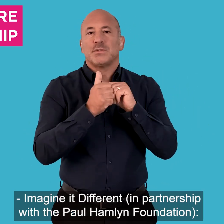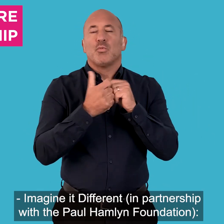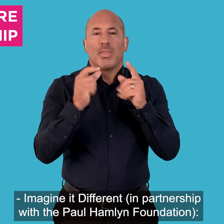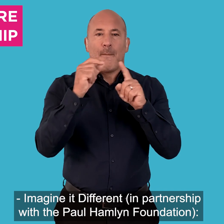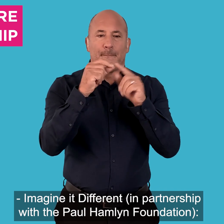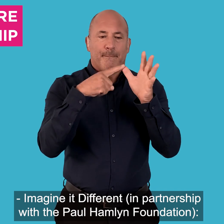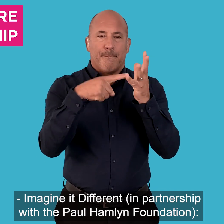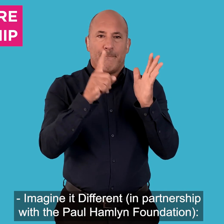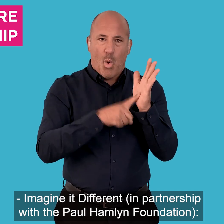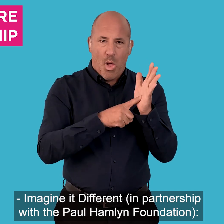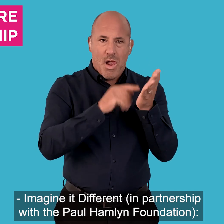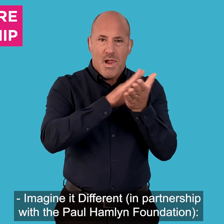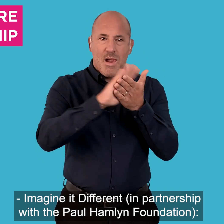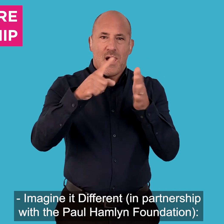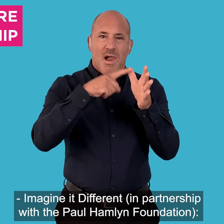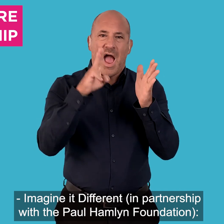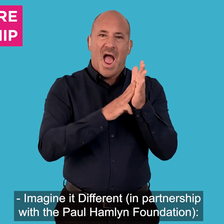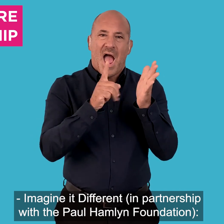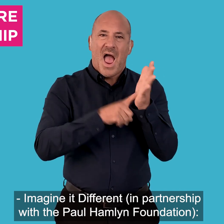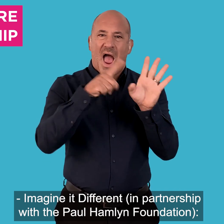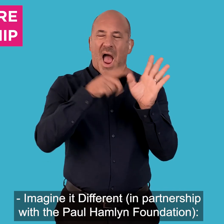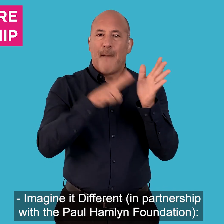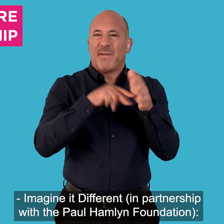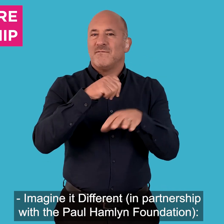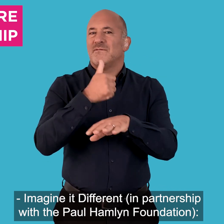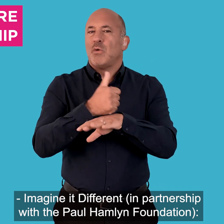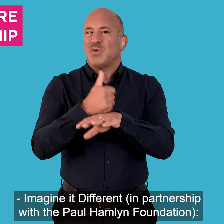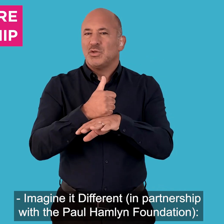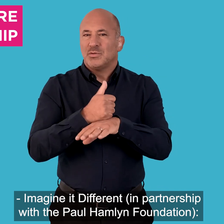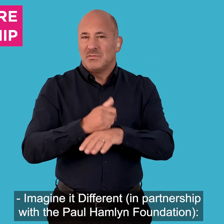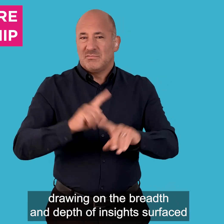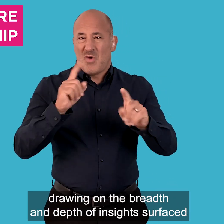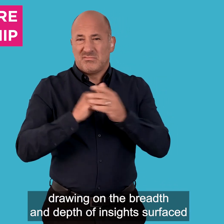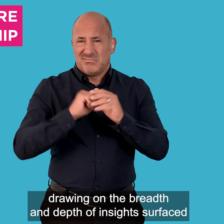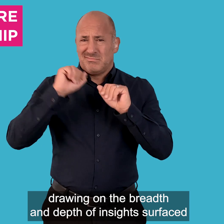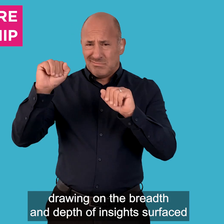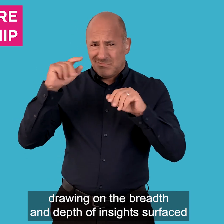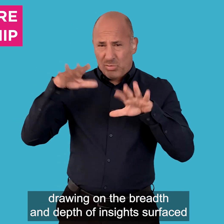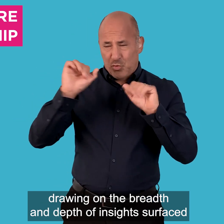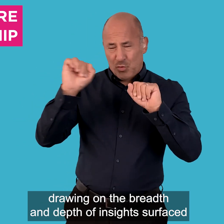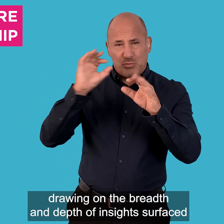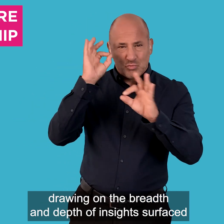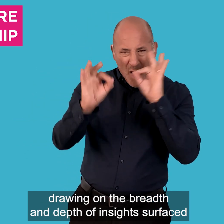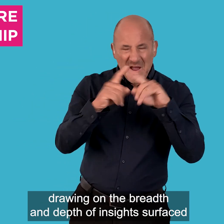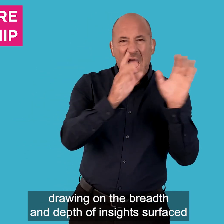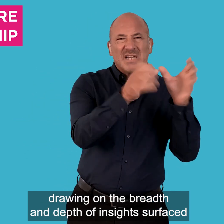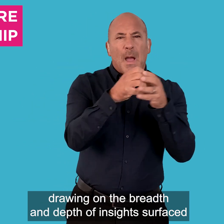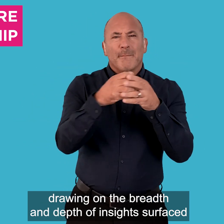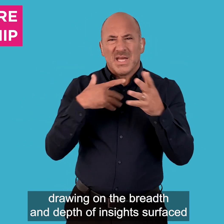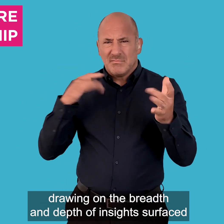partnership with the Paul Hamlyn Foundation. drawing on the breadth and depth of